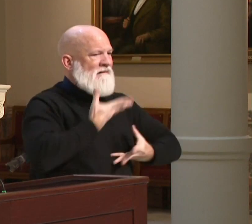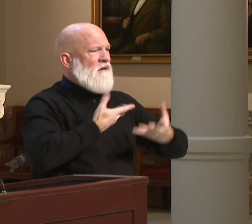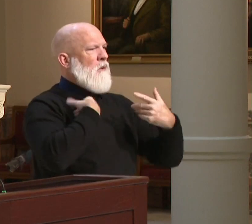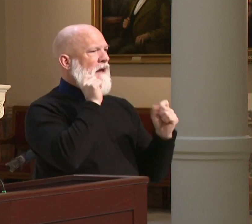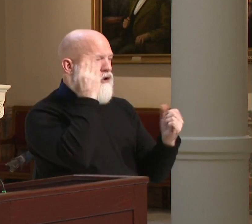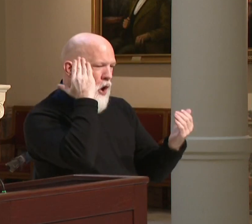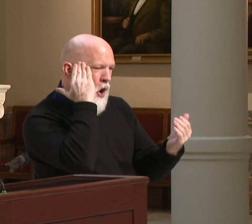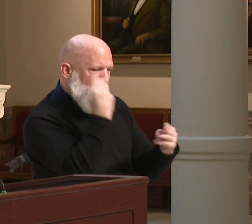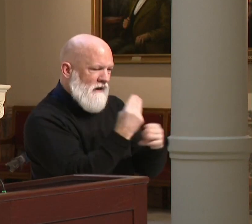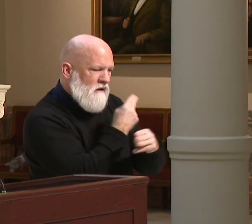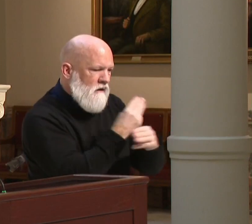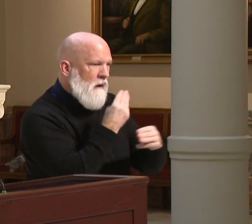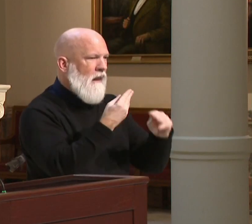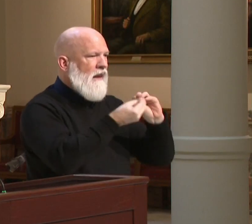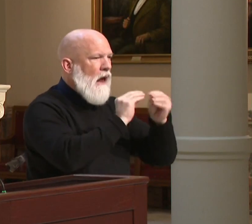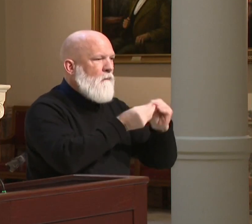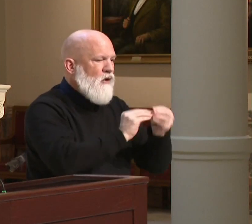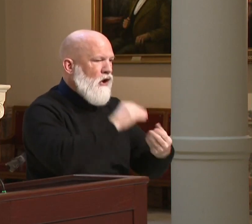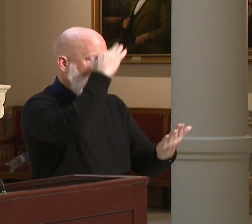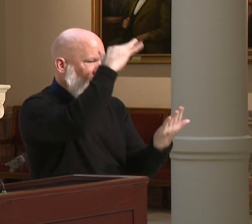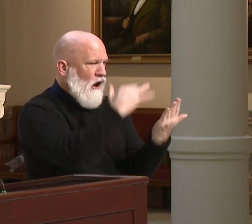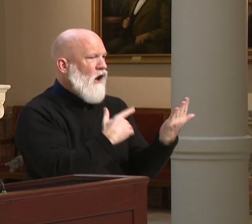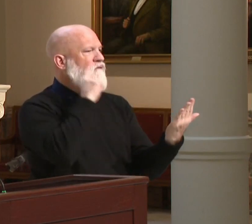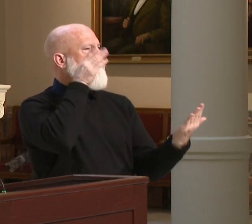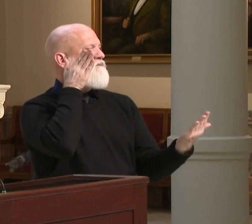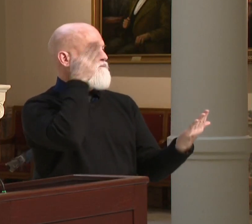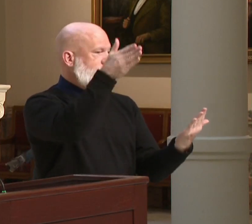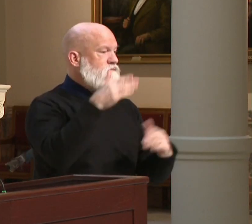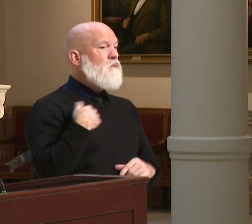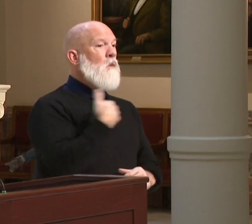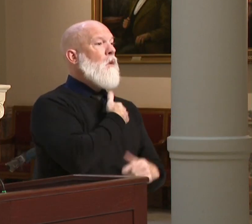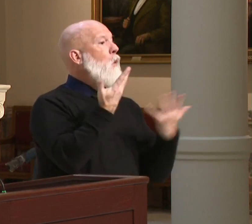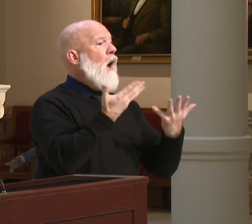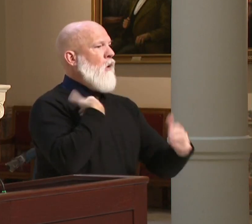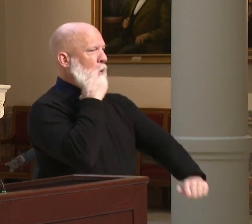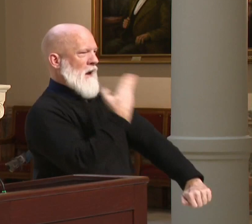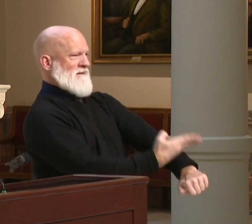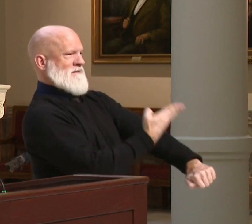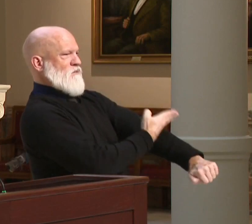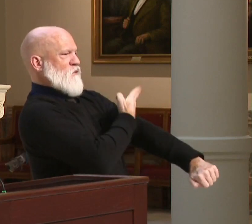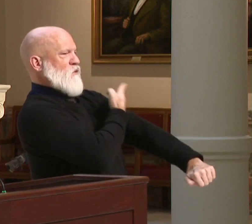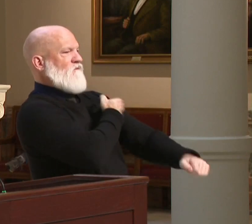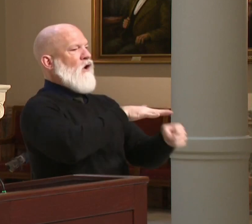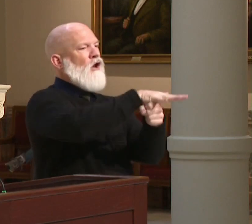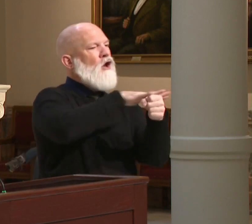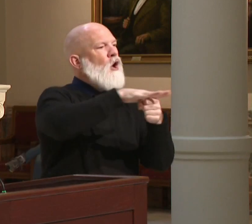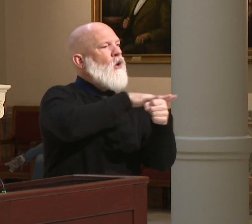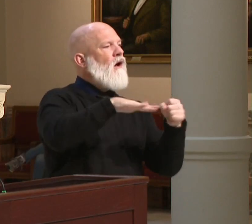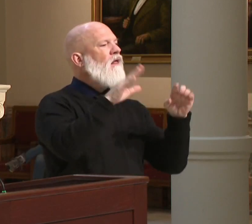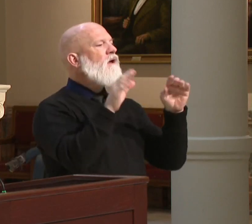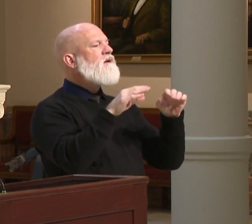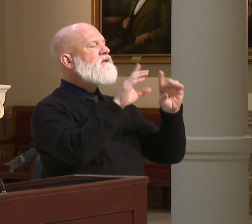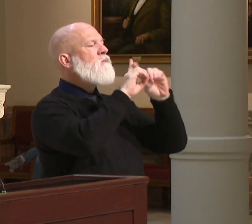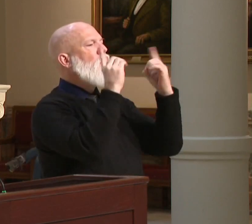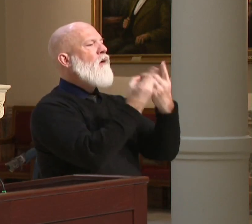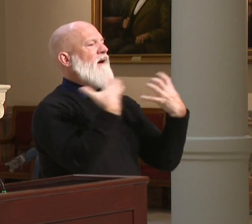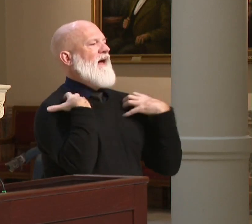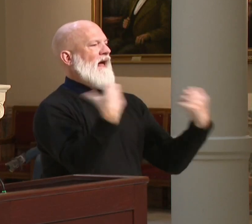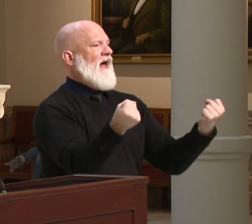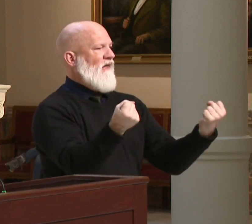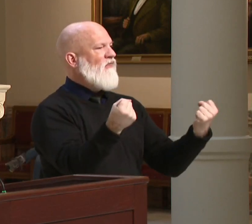always have. We are making steady progress. Local health departments are receiving high volumes of